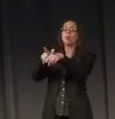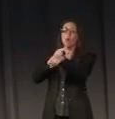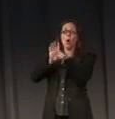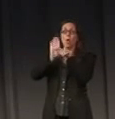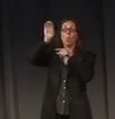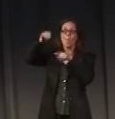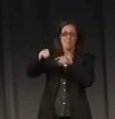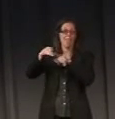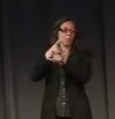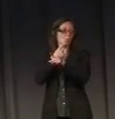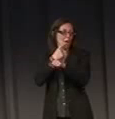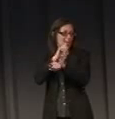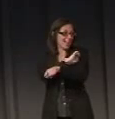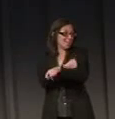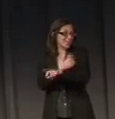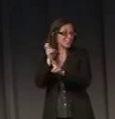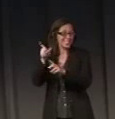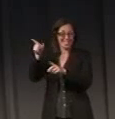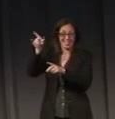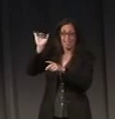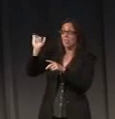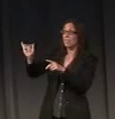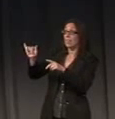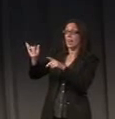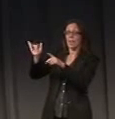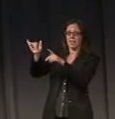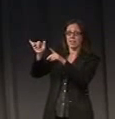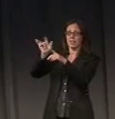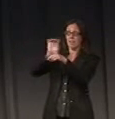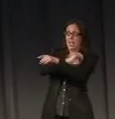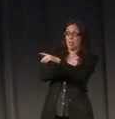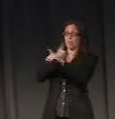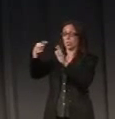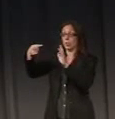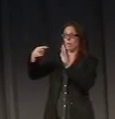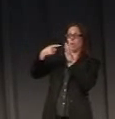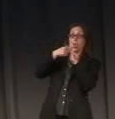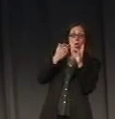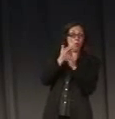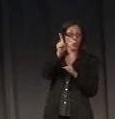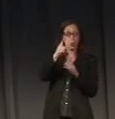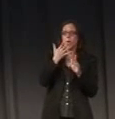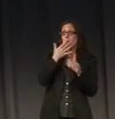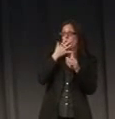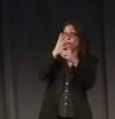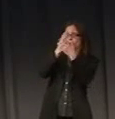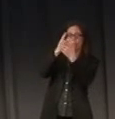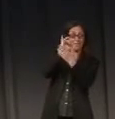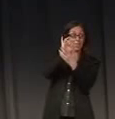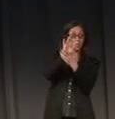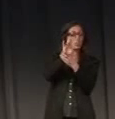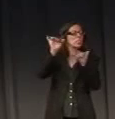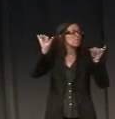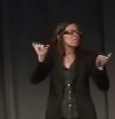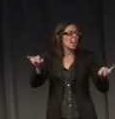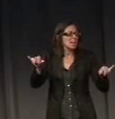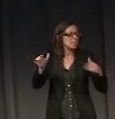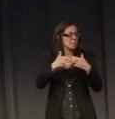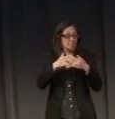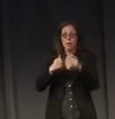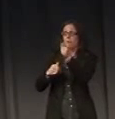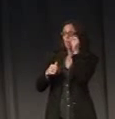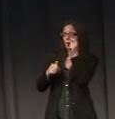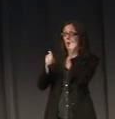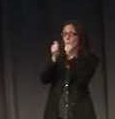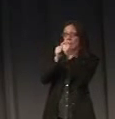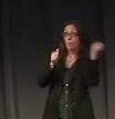wavelength energy that's going through your red filter with and without the color filter is exactly unchanged. What this tells you is that your